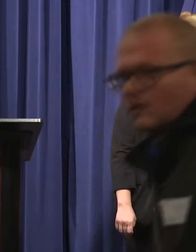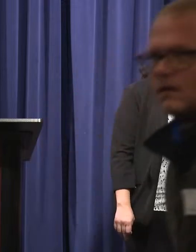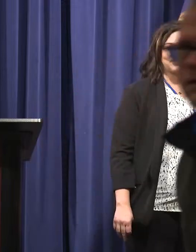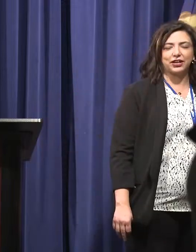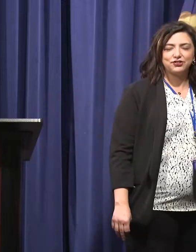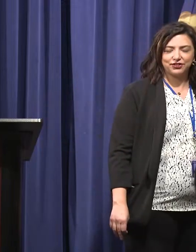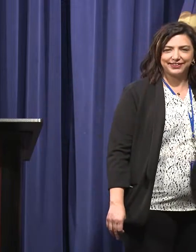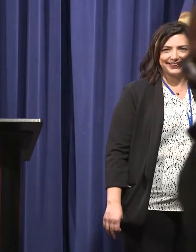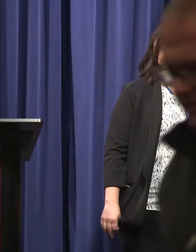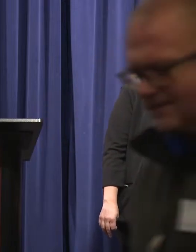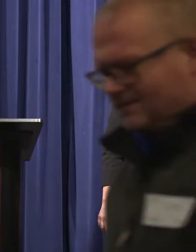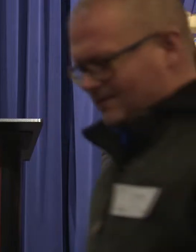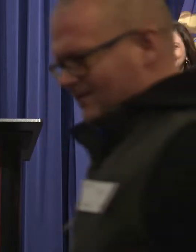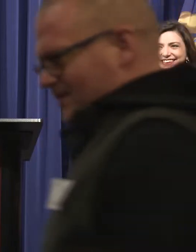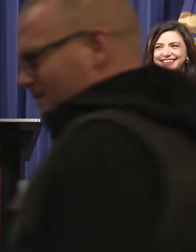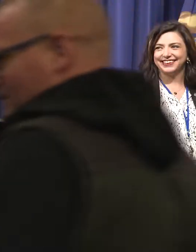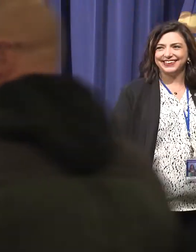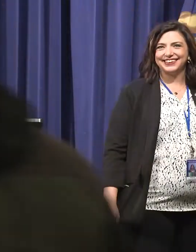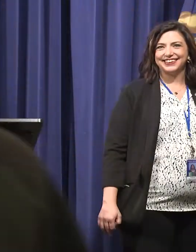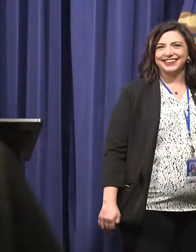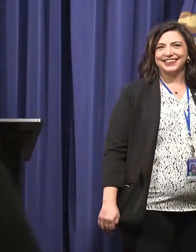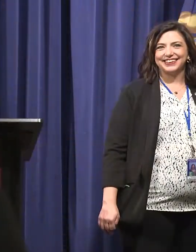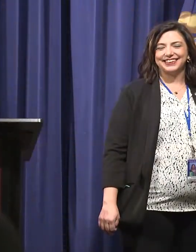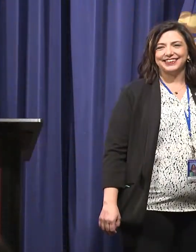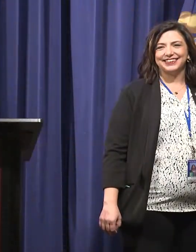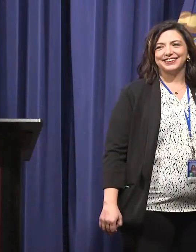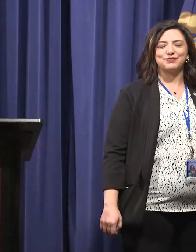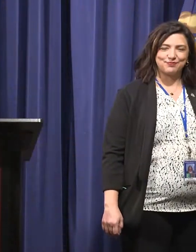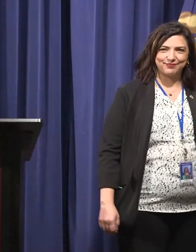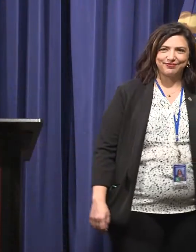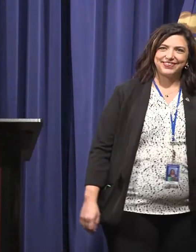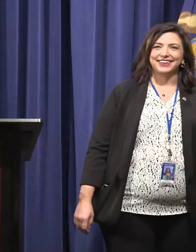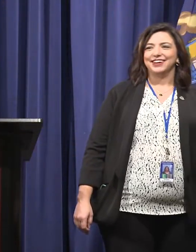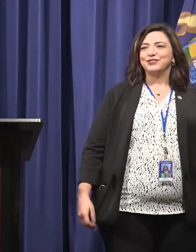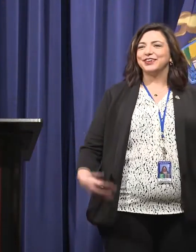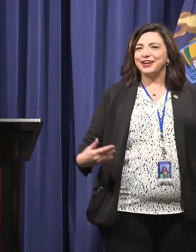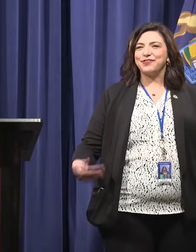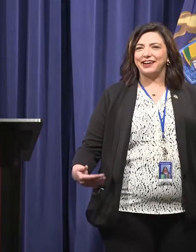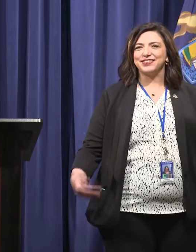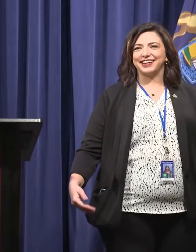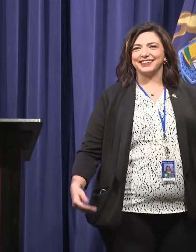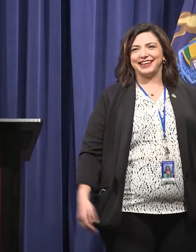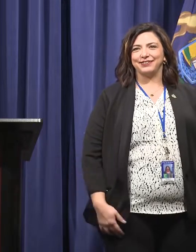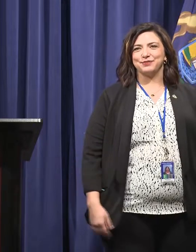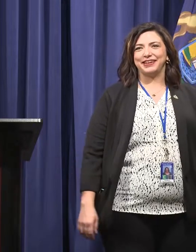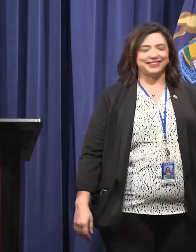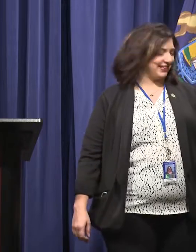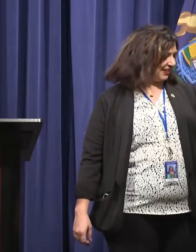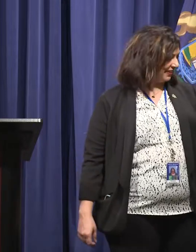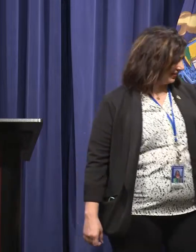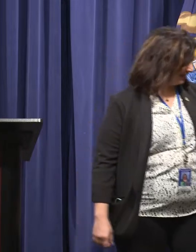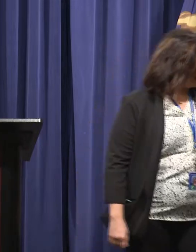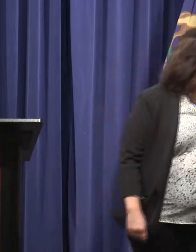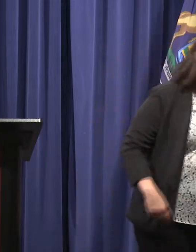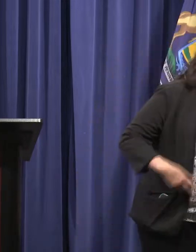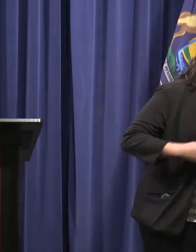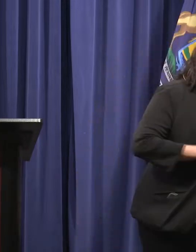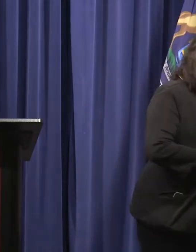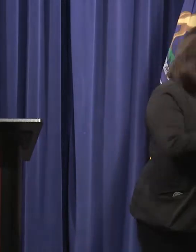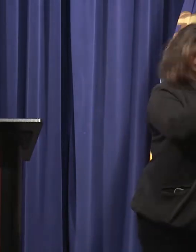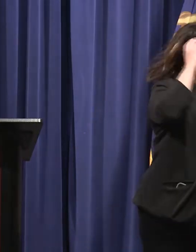Do I have the magic touch? No, his camera turned off. For like 5 seconds, I was amazing there.